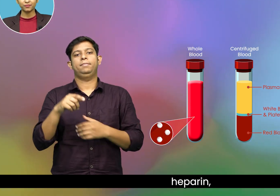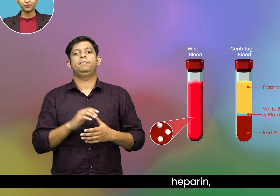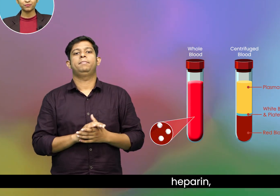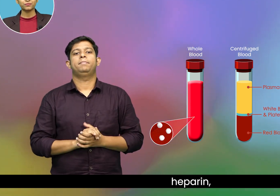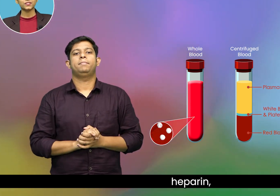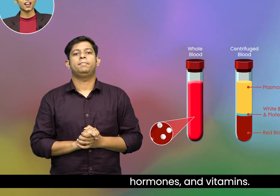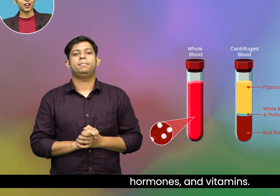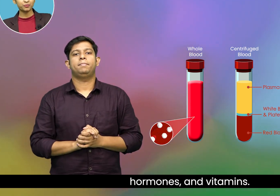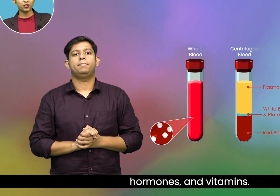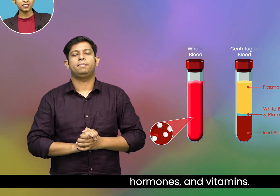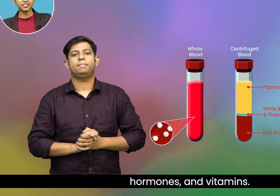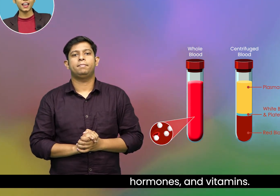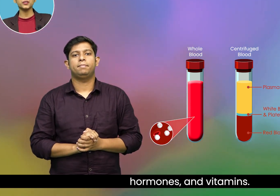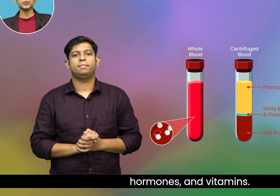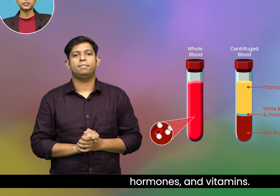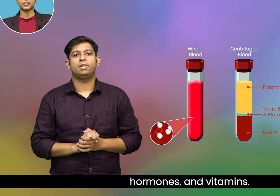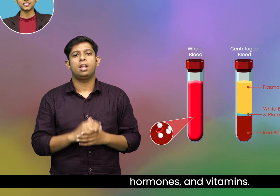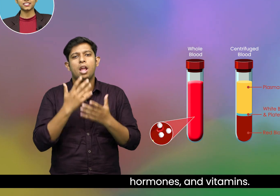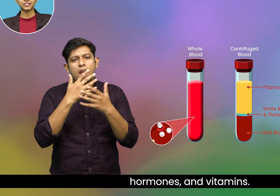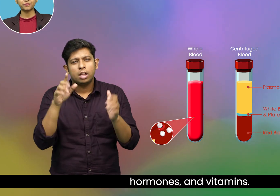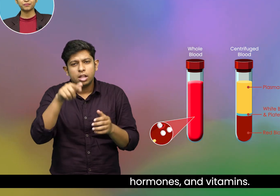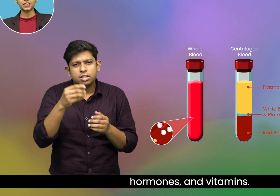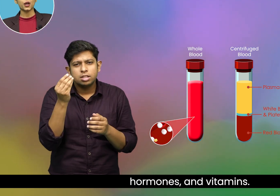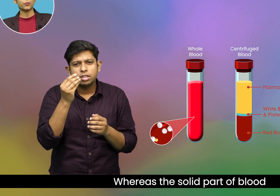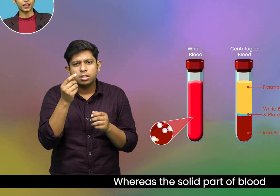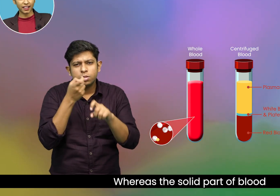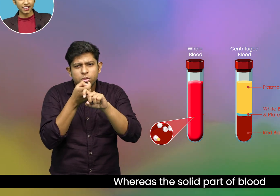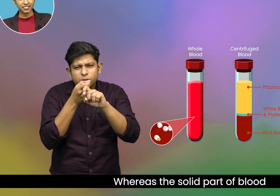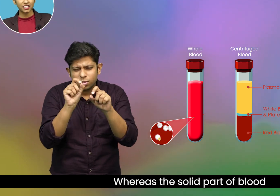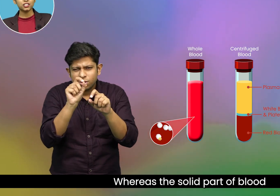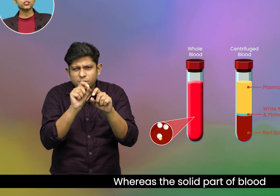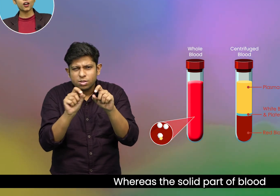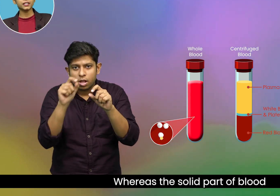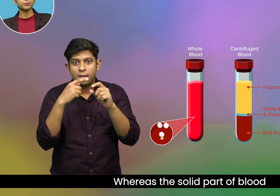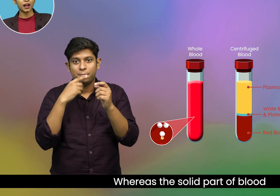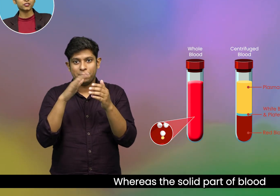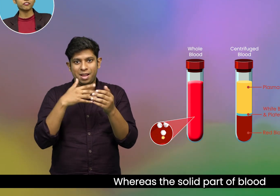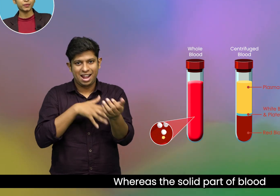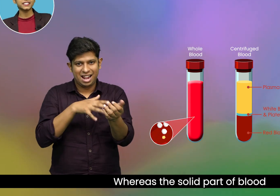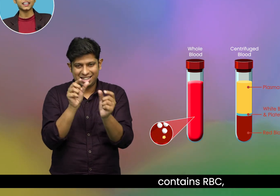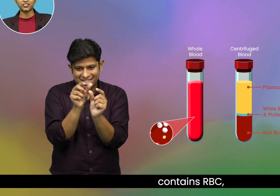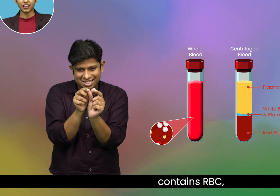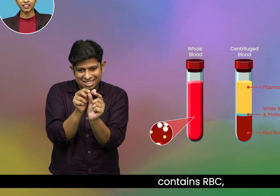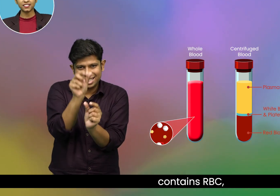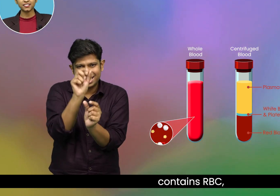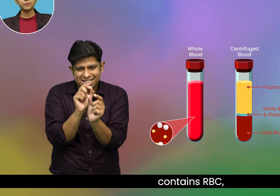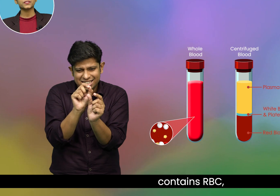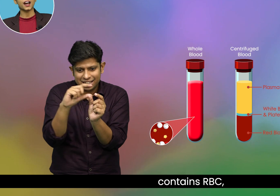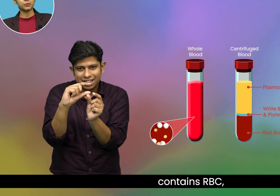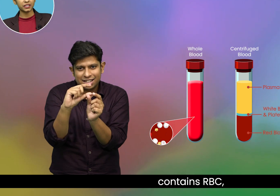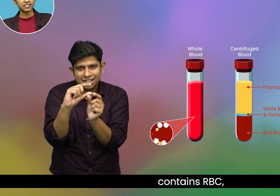heparin, hormones and vitamins. Whereas the solid part of blood